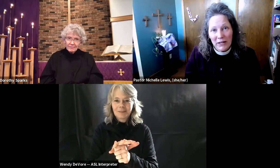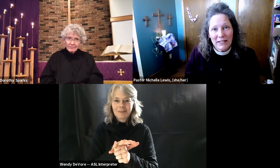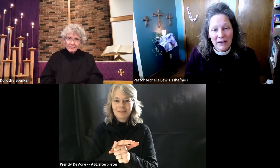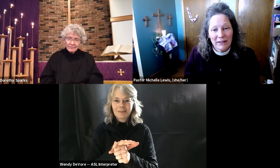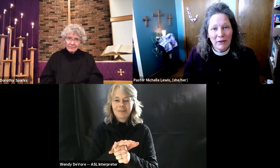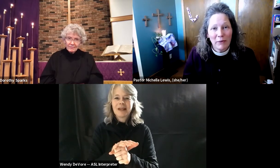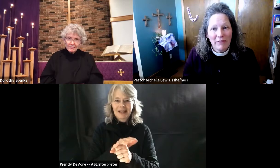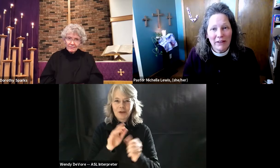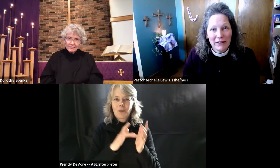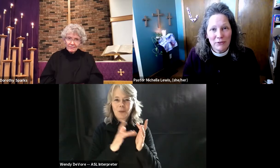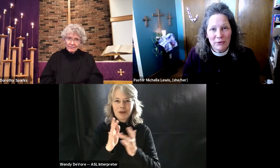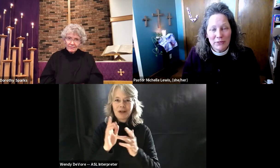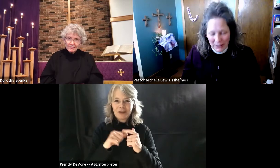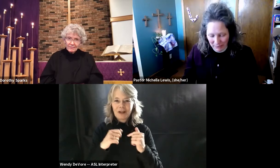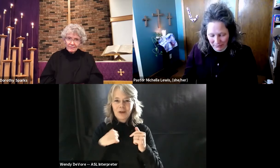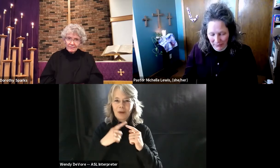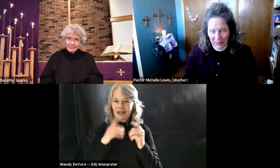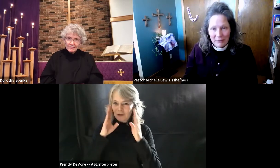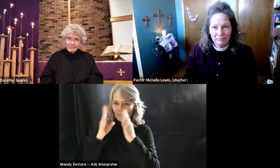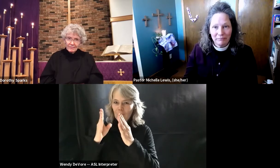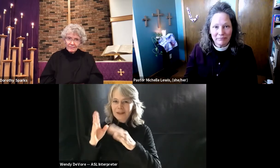his focus on arriving in Jerusalem.